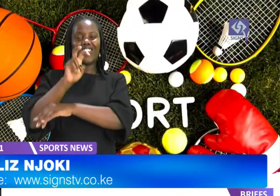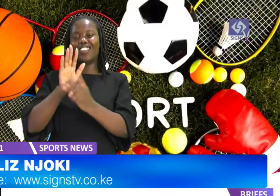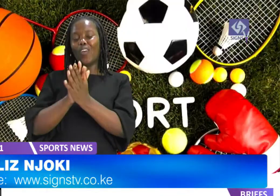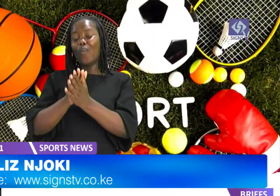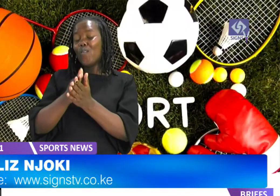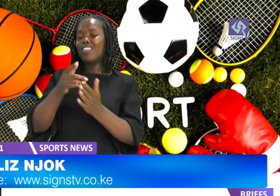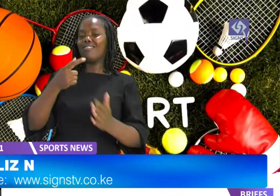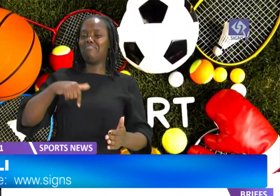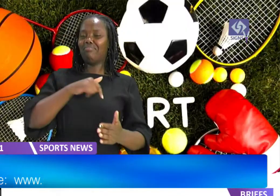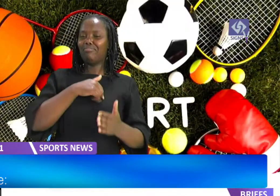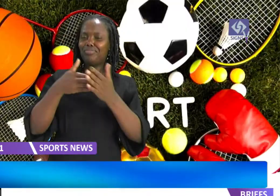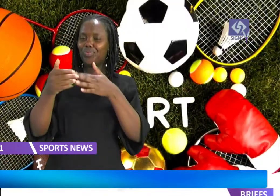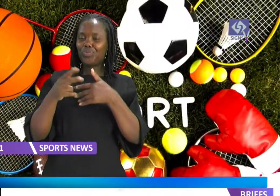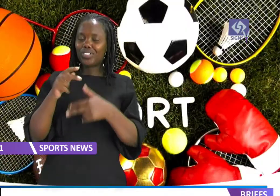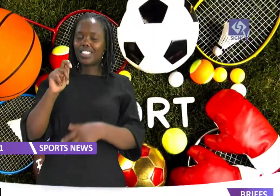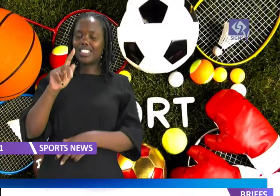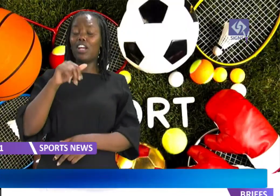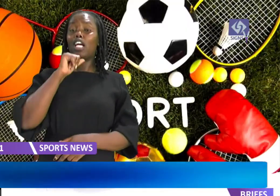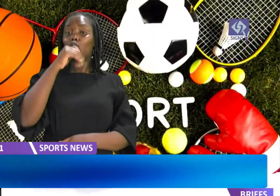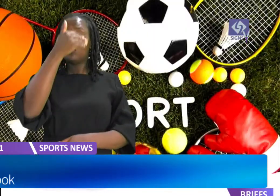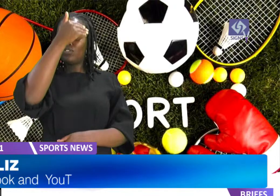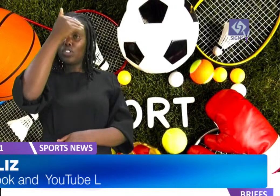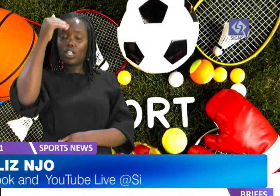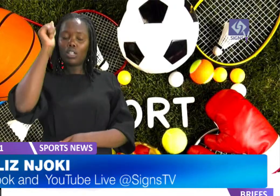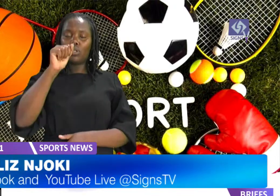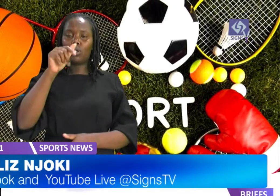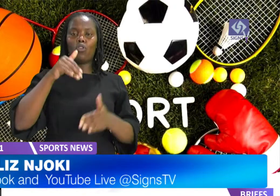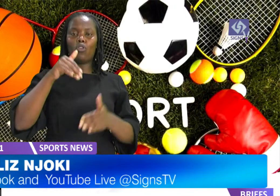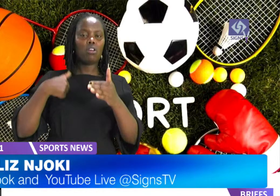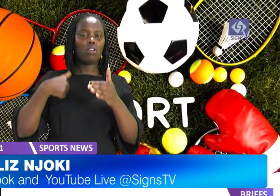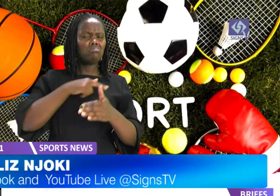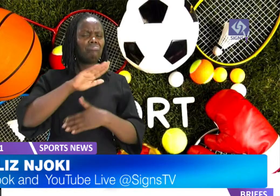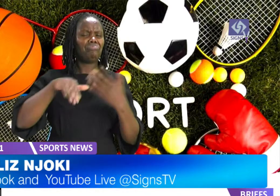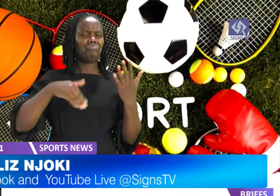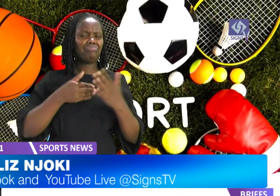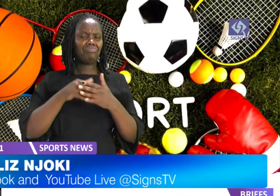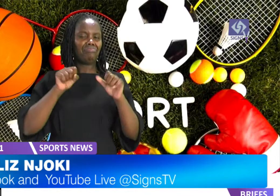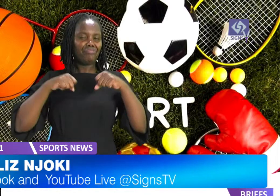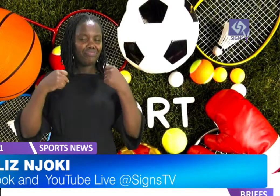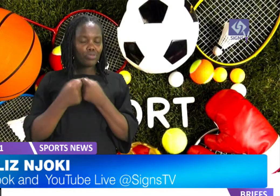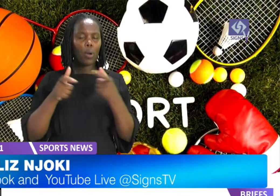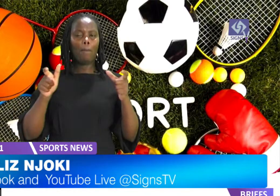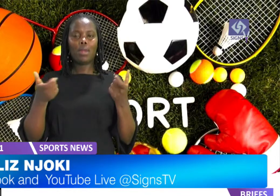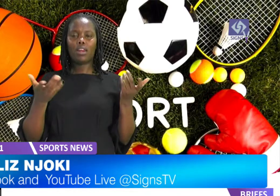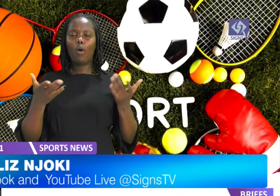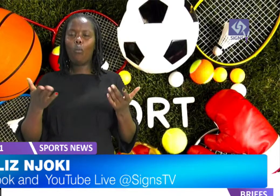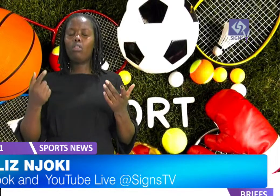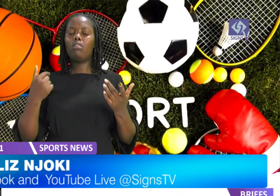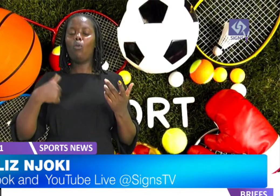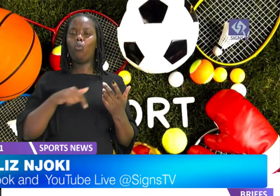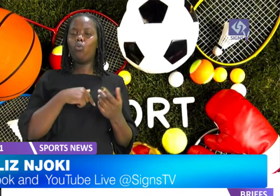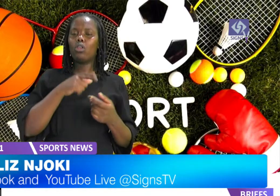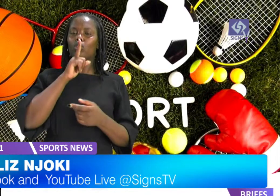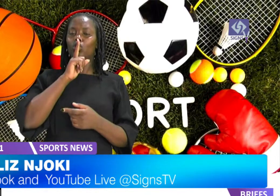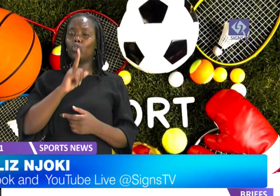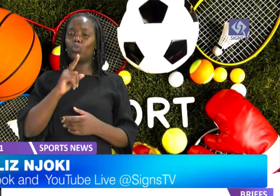Thank you so much for watching Science TV News at 1 p.m. Do not forget to follow us on our social media